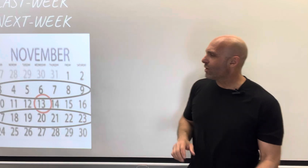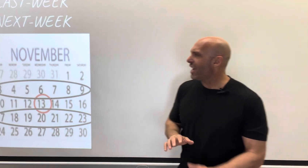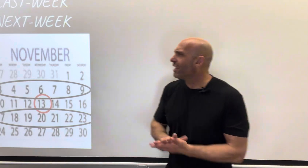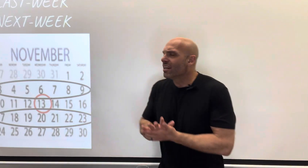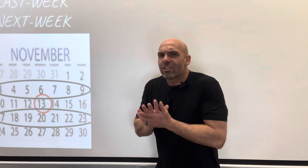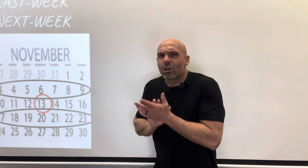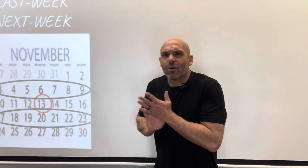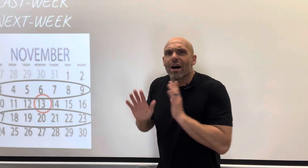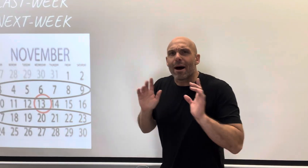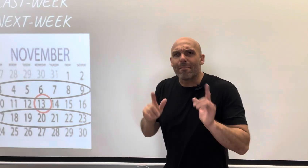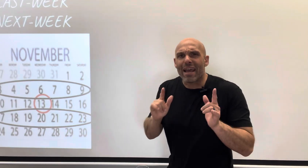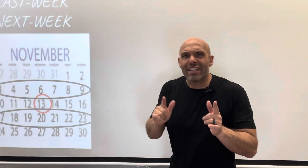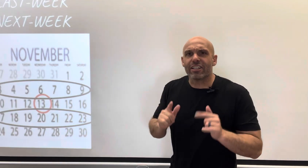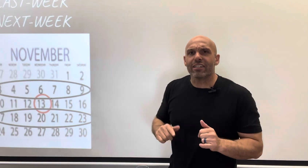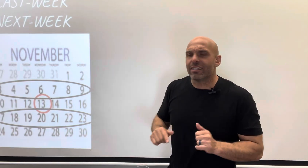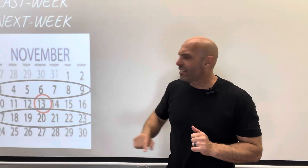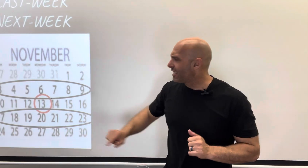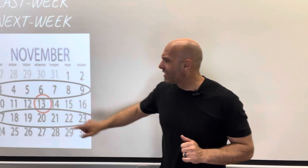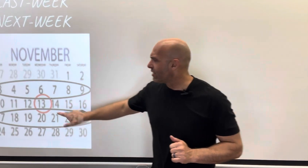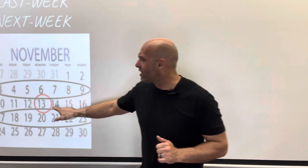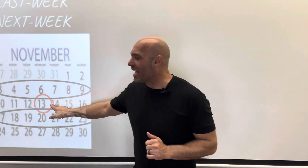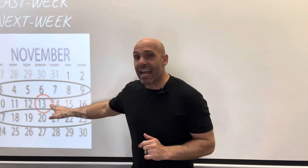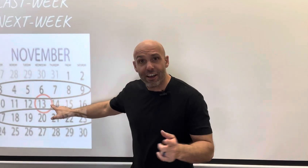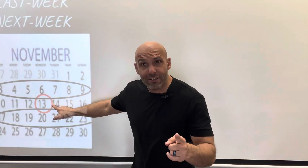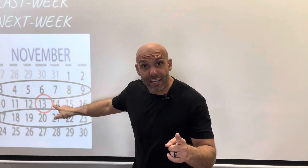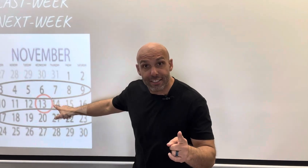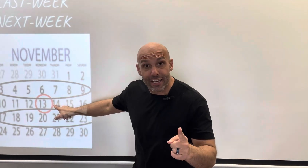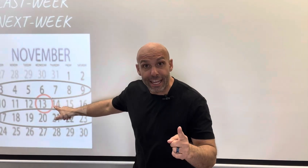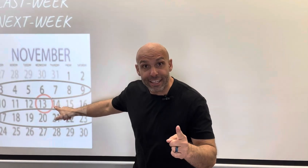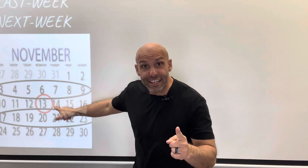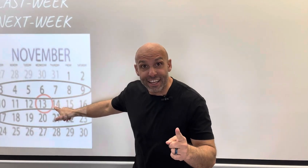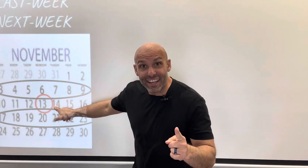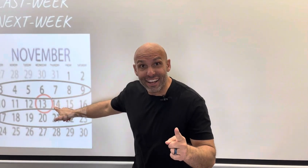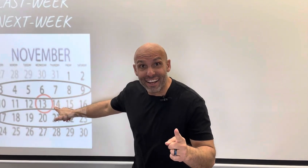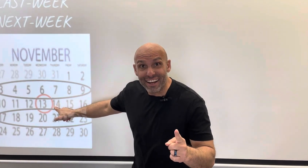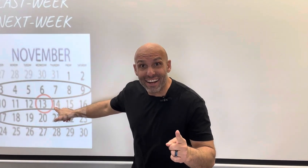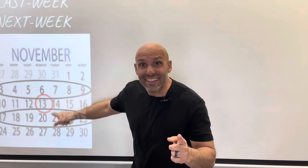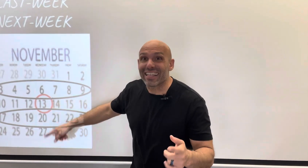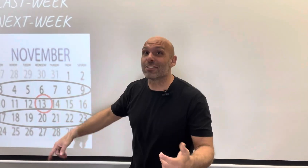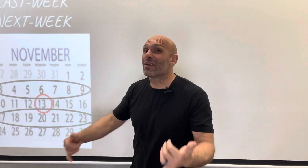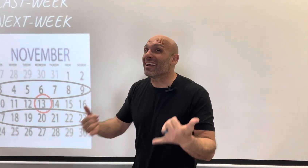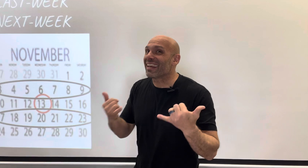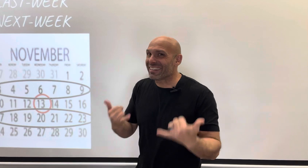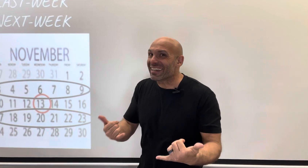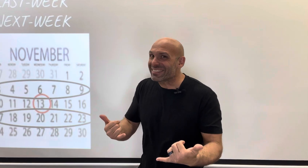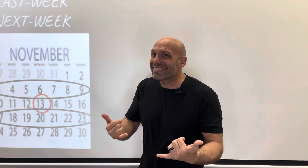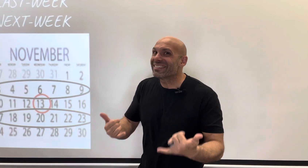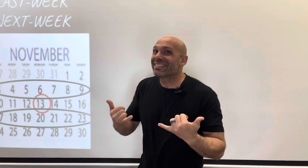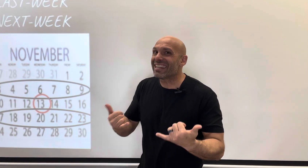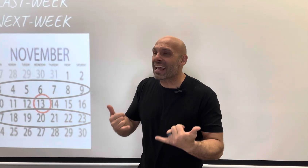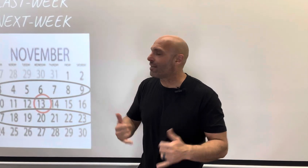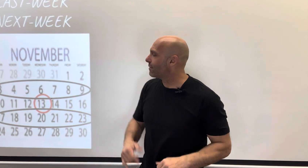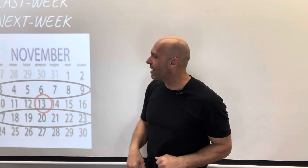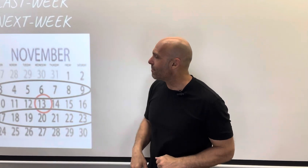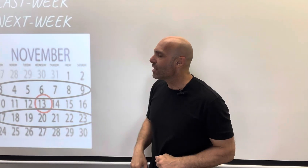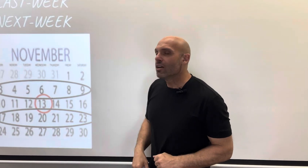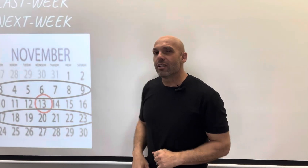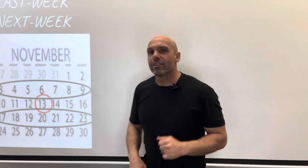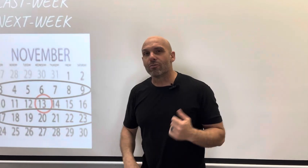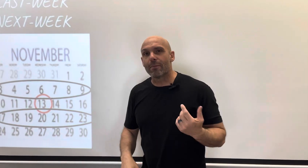Okay, so imagine that this is today. How do you sign today? That's right, like this, today, right? Do you remember the